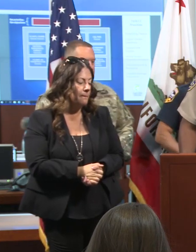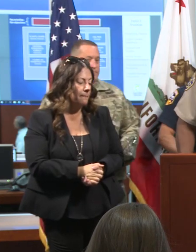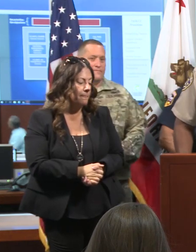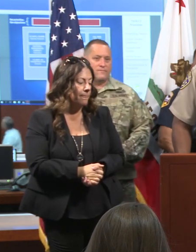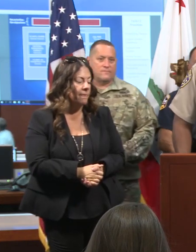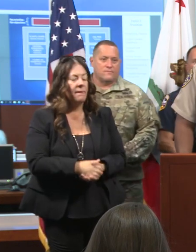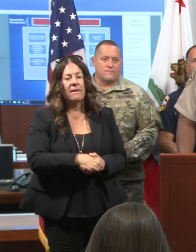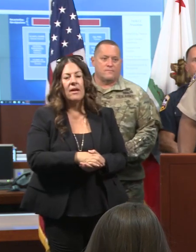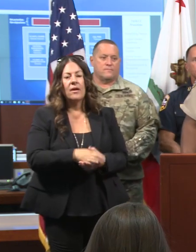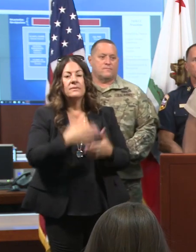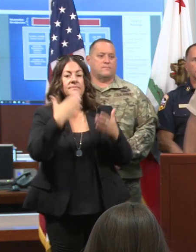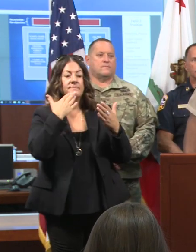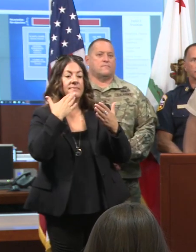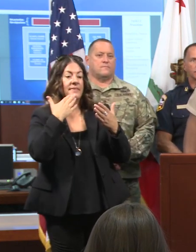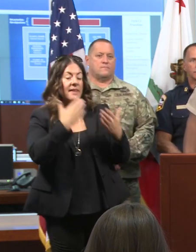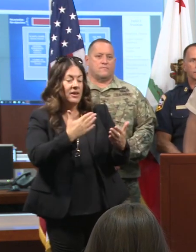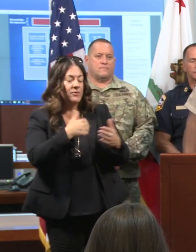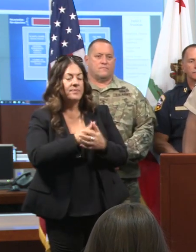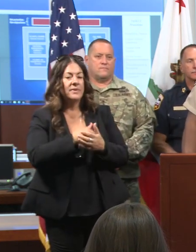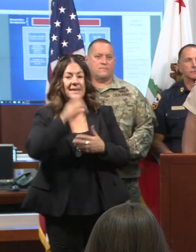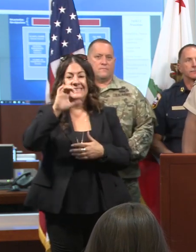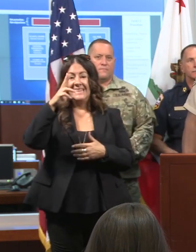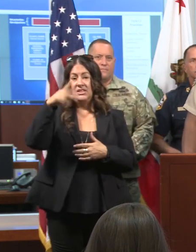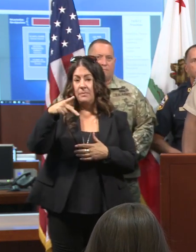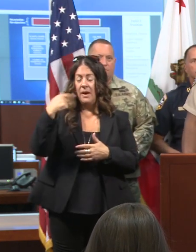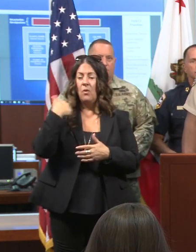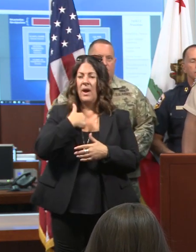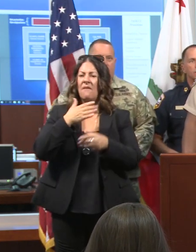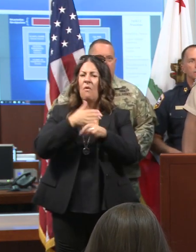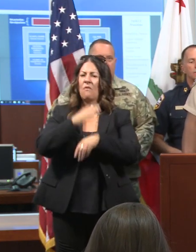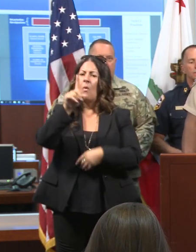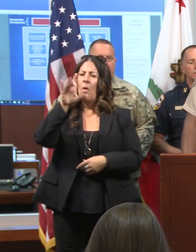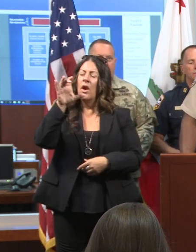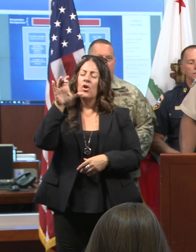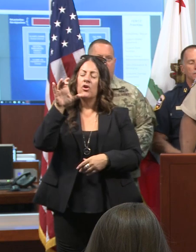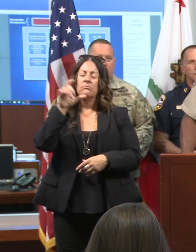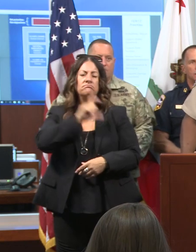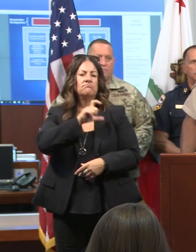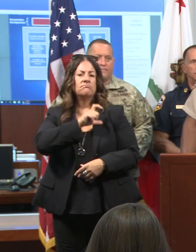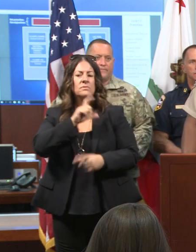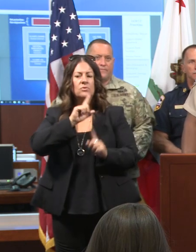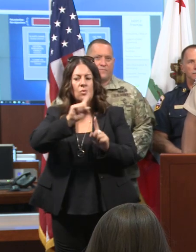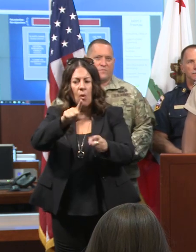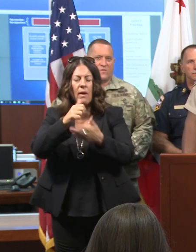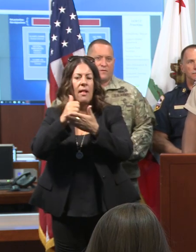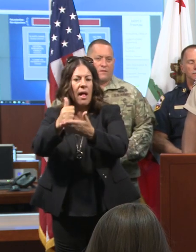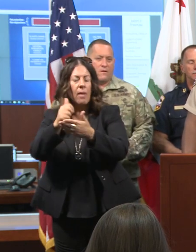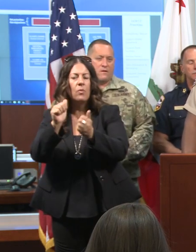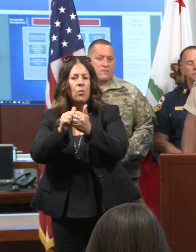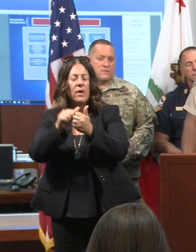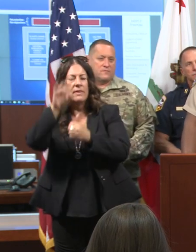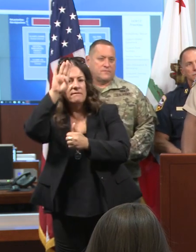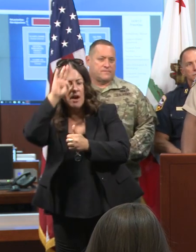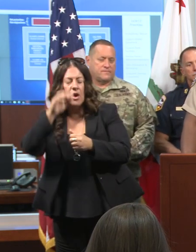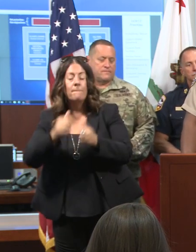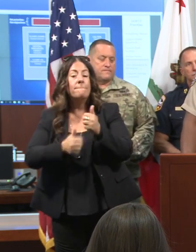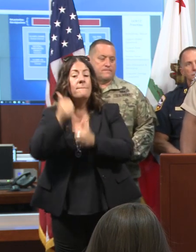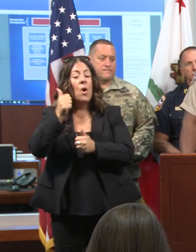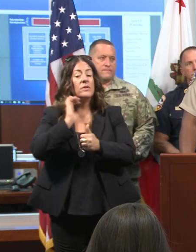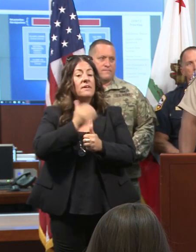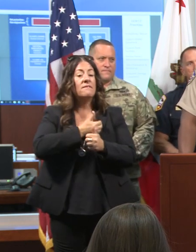Thank you, Director. As far as the CHPR deployment, we have over 100 people deployed to assist with fire. Most of those personnel are working